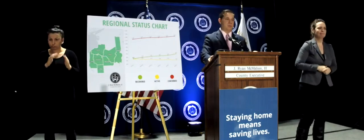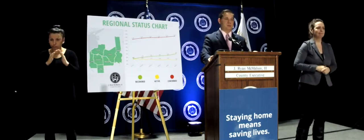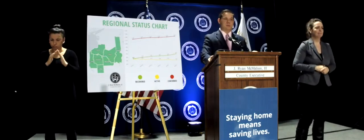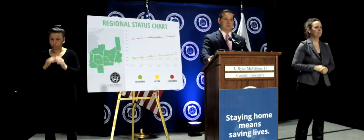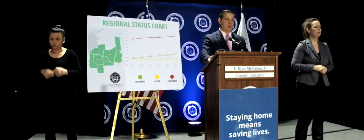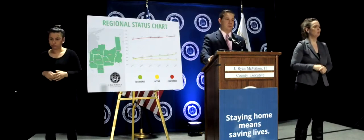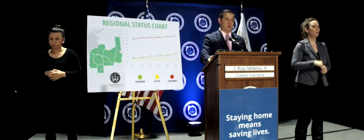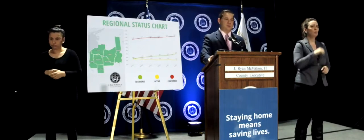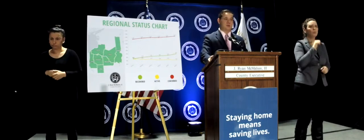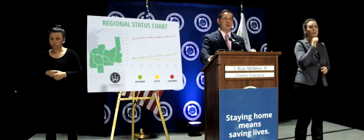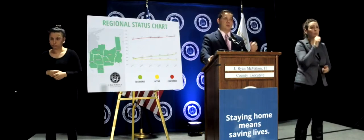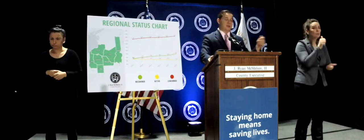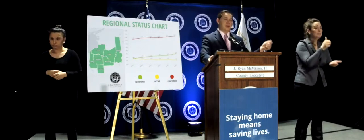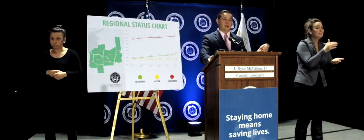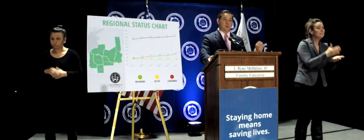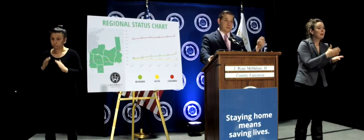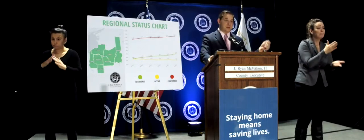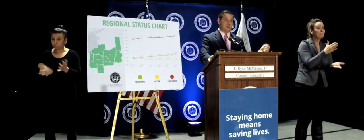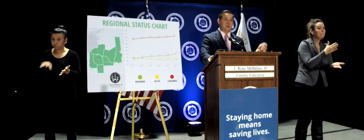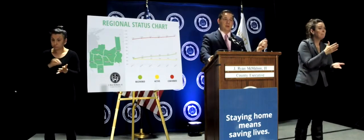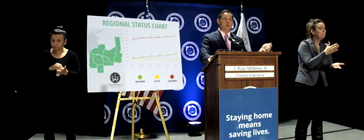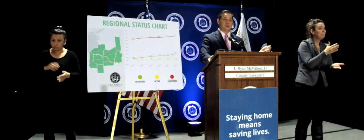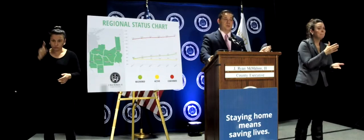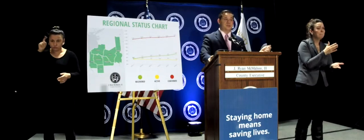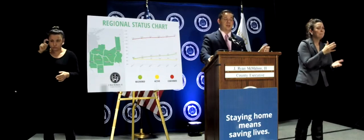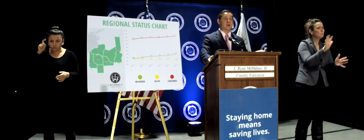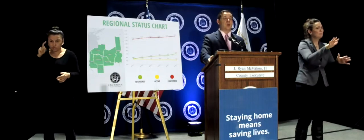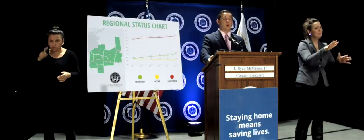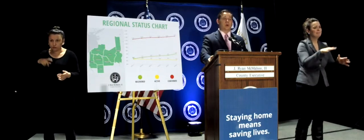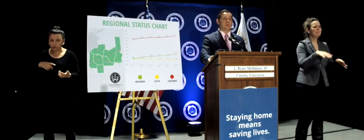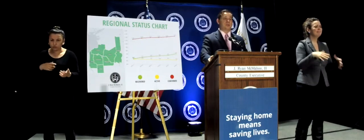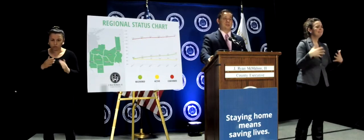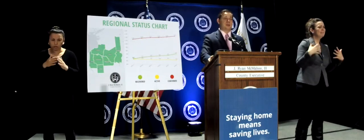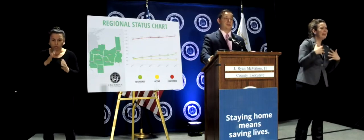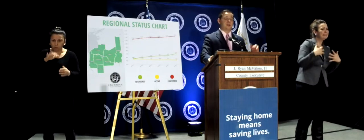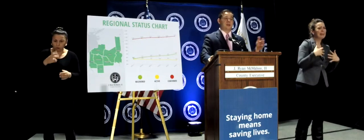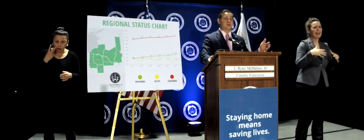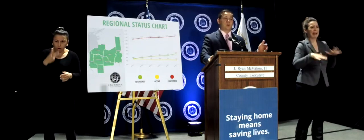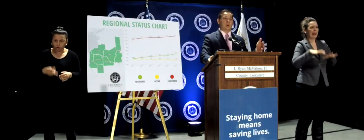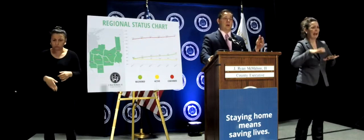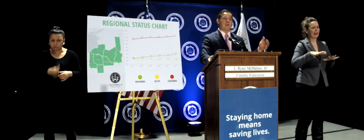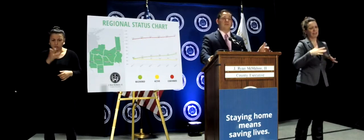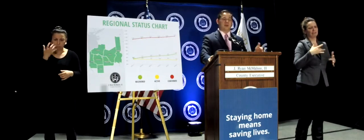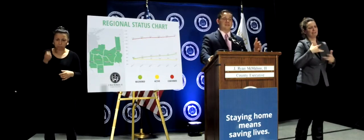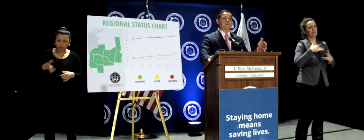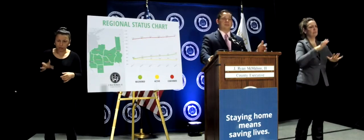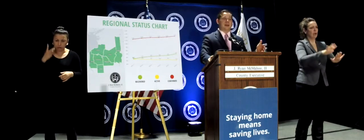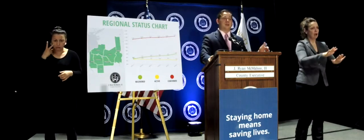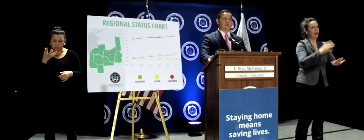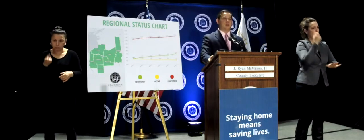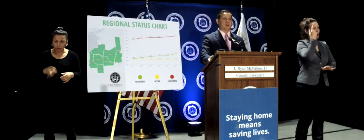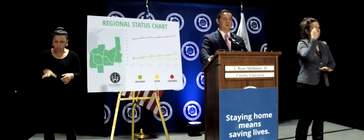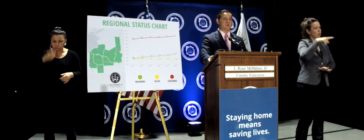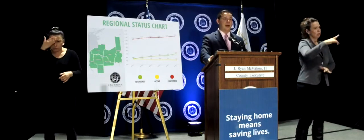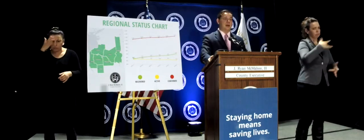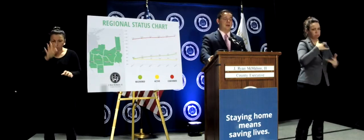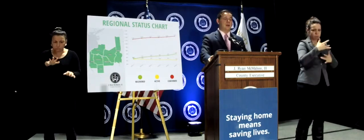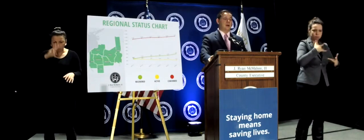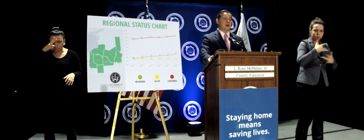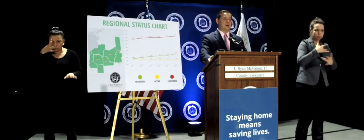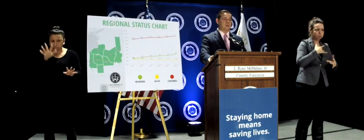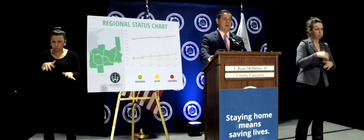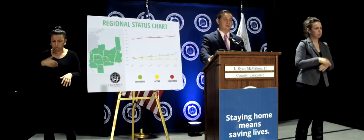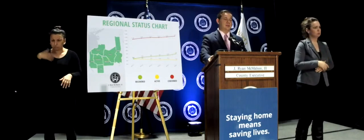family members and their loved ones when they can't go see them and they know that they're sick or could be sick. So I'm very sympathetic for that, to